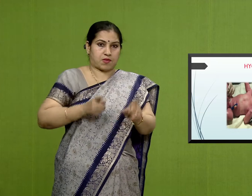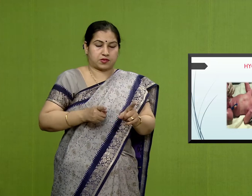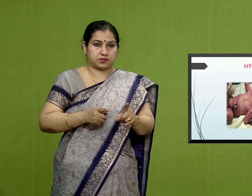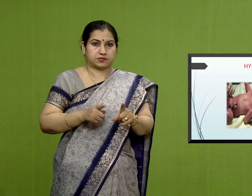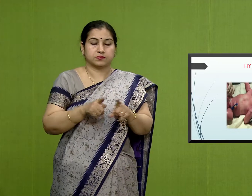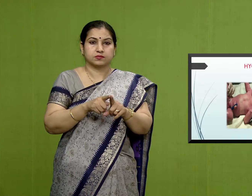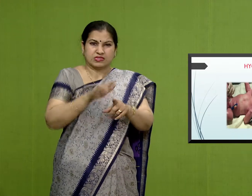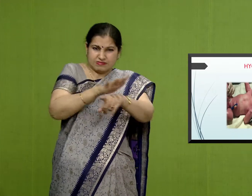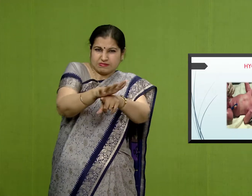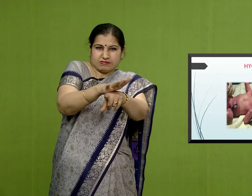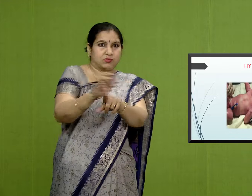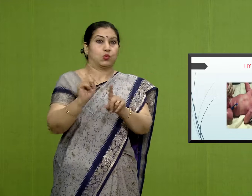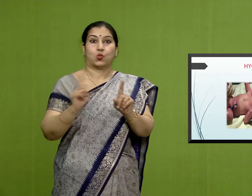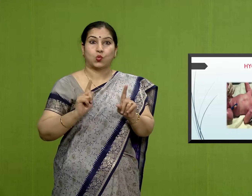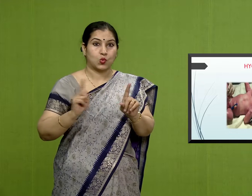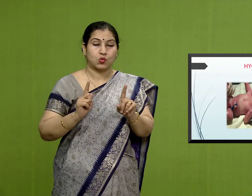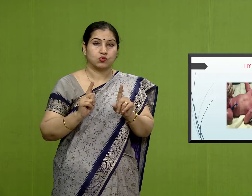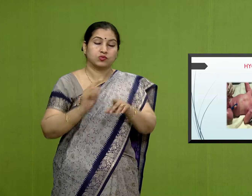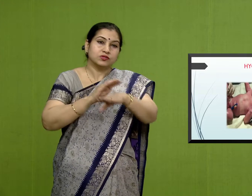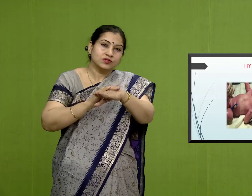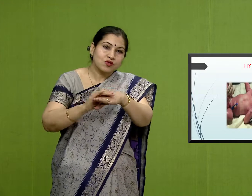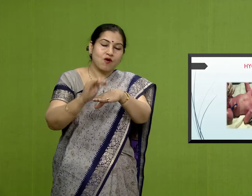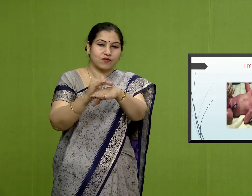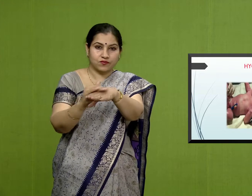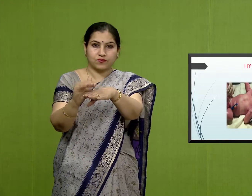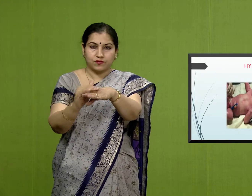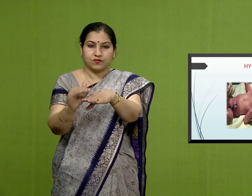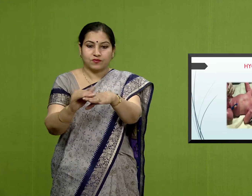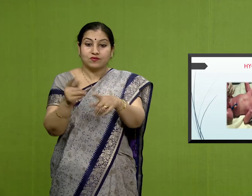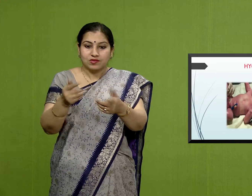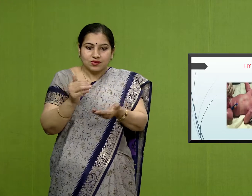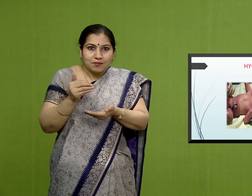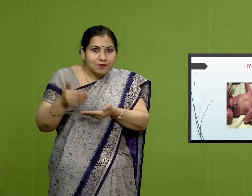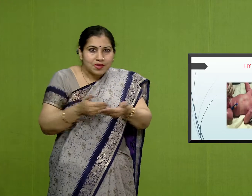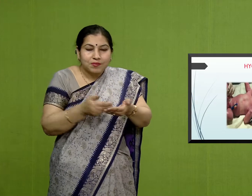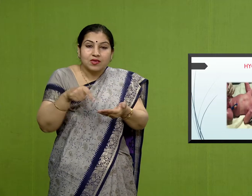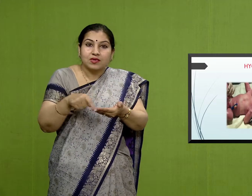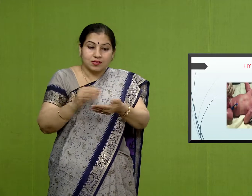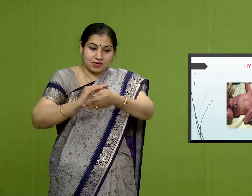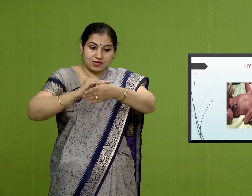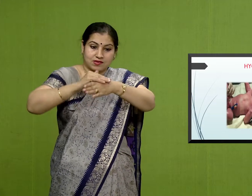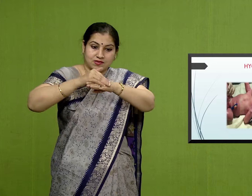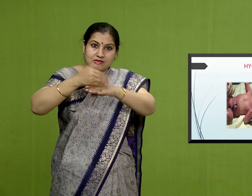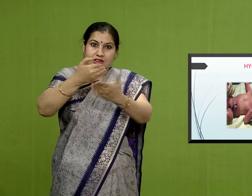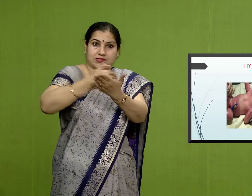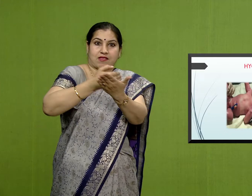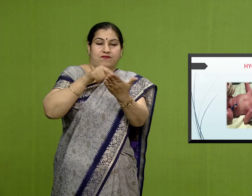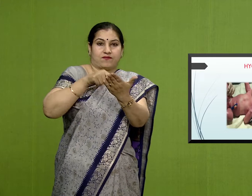Do not scrub it as it is a protective layer and